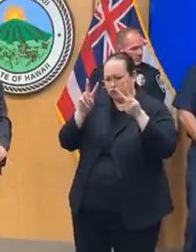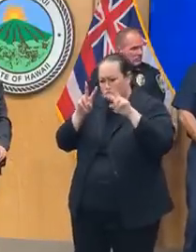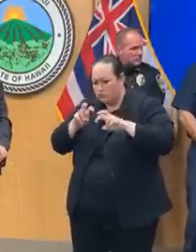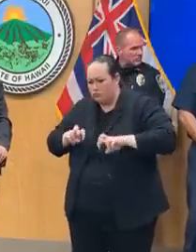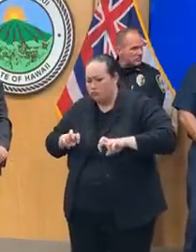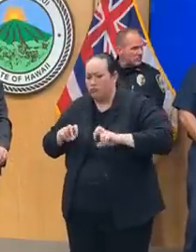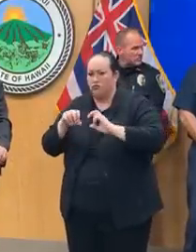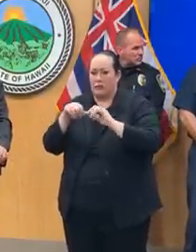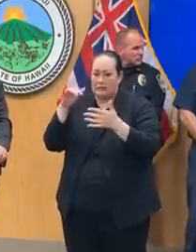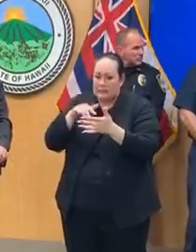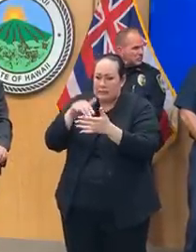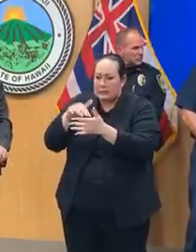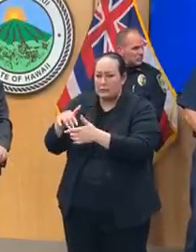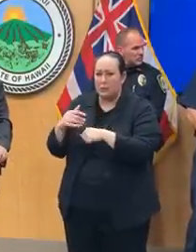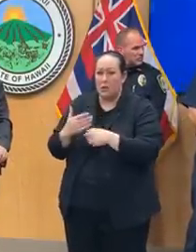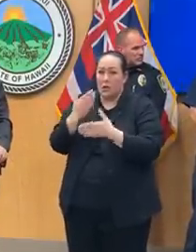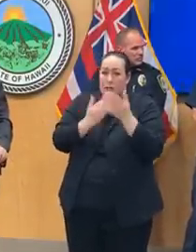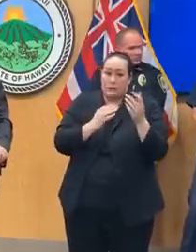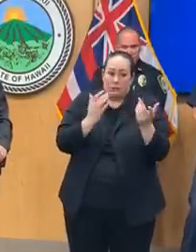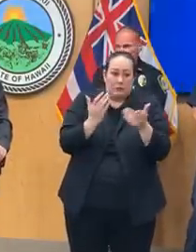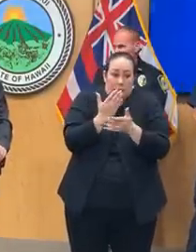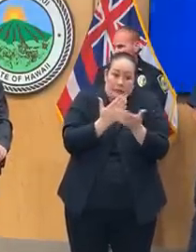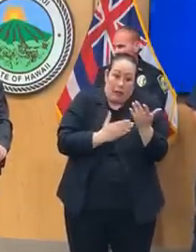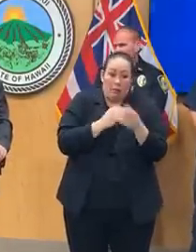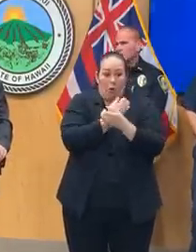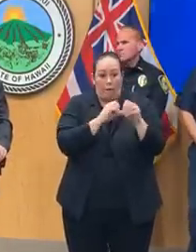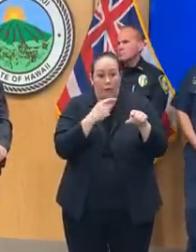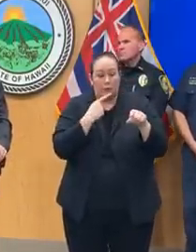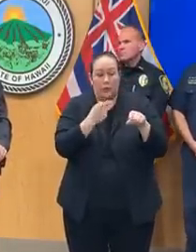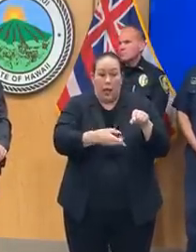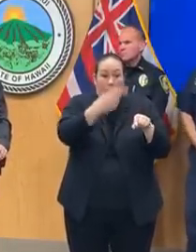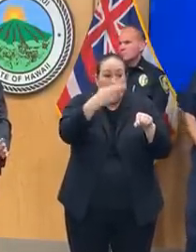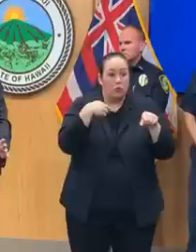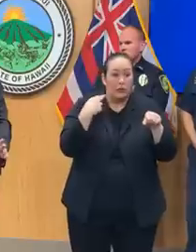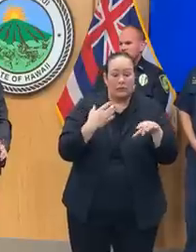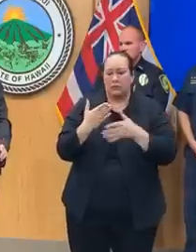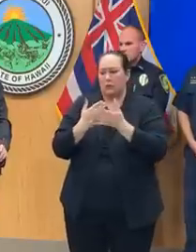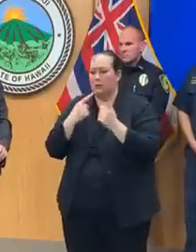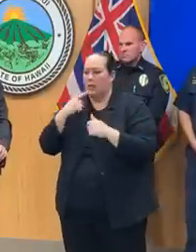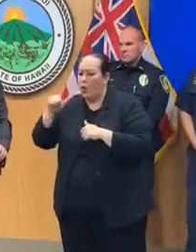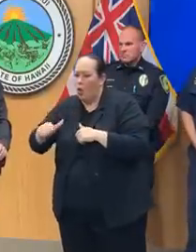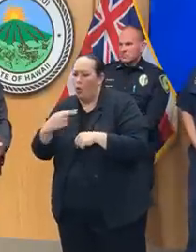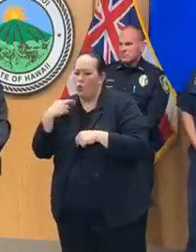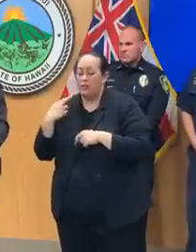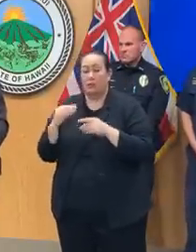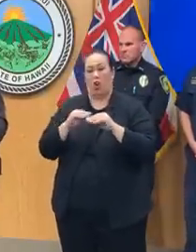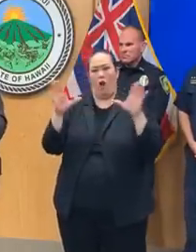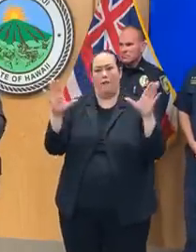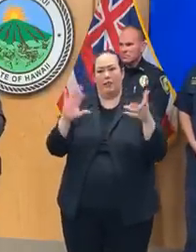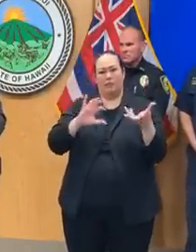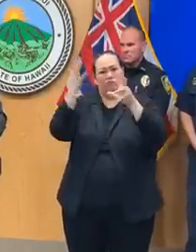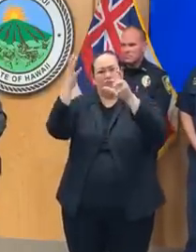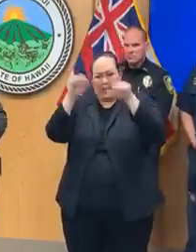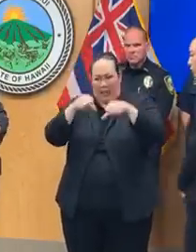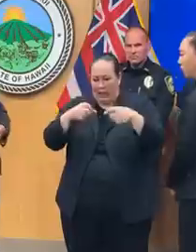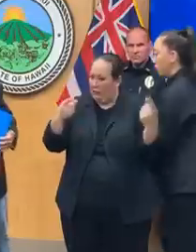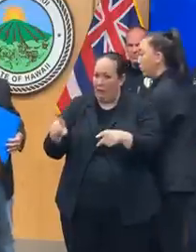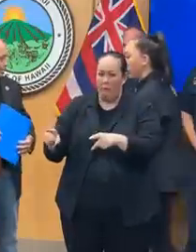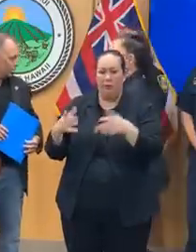said that we had high risks. Others said we have very low risks. It's obvious that catastrophe can occur.